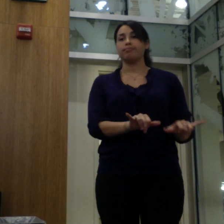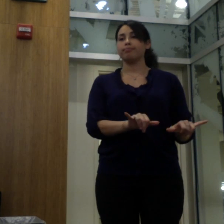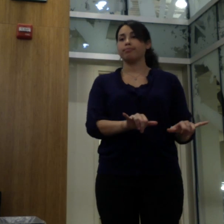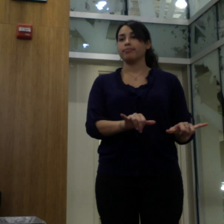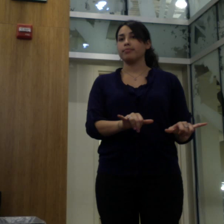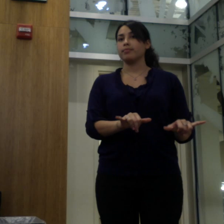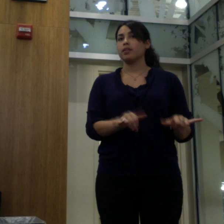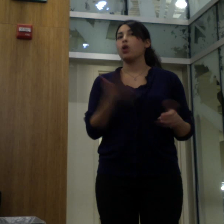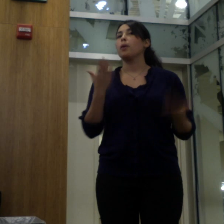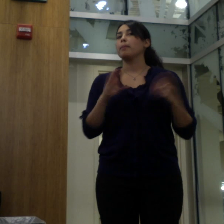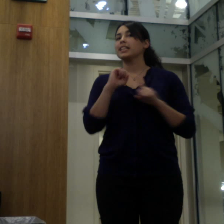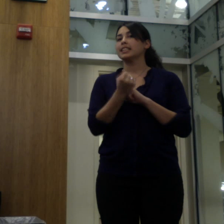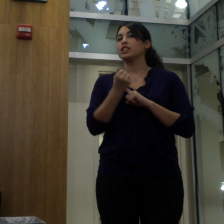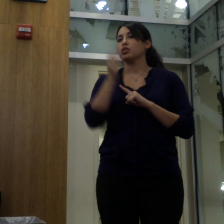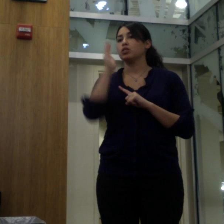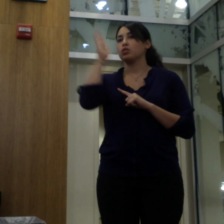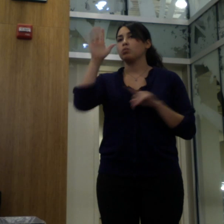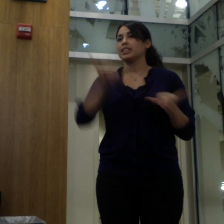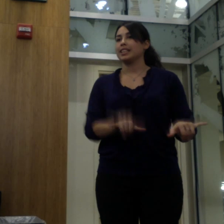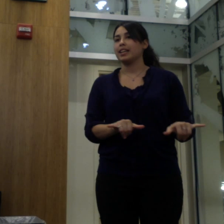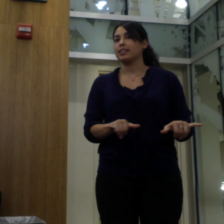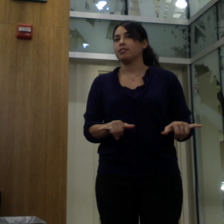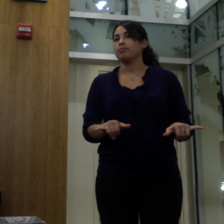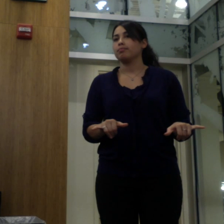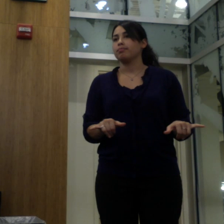a situation that you're going to stay in place?